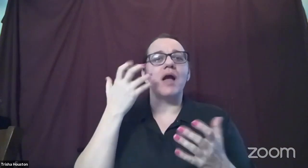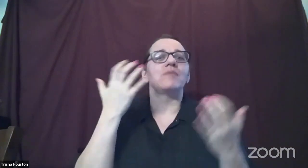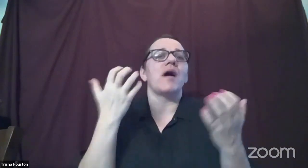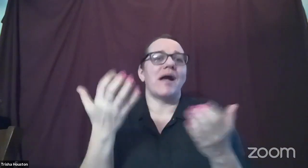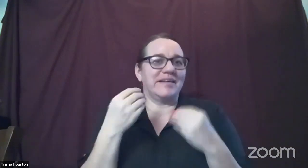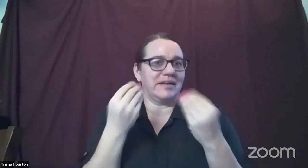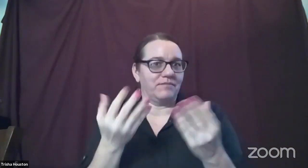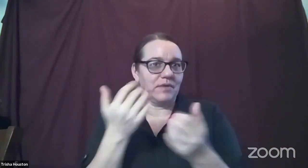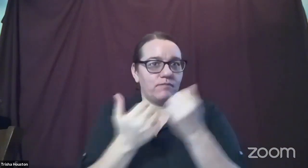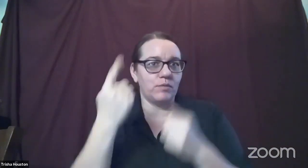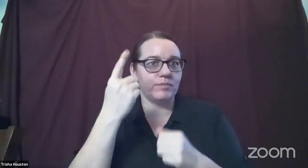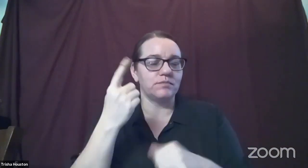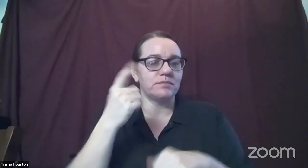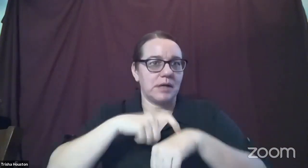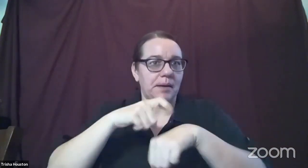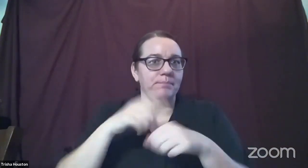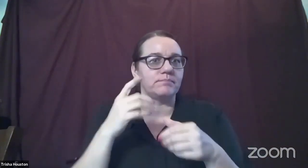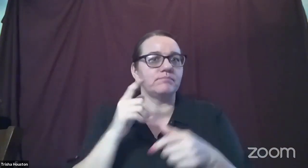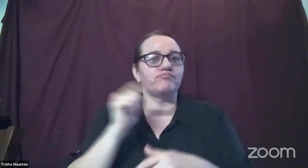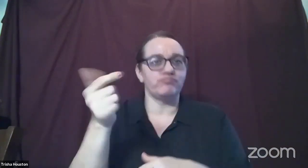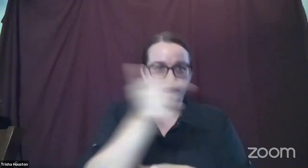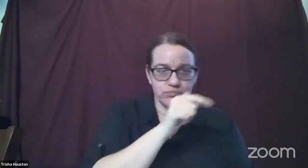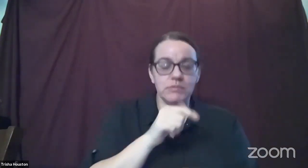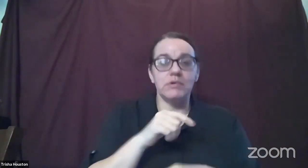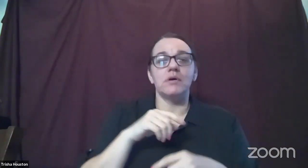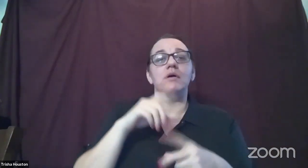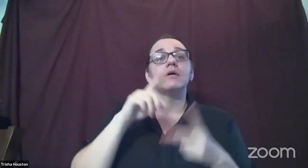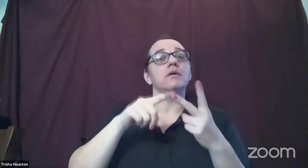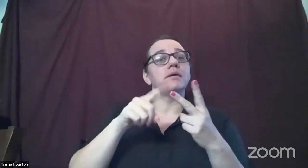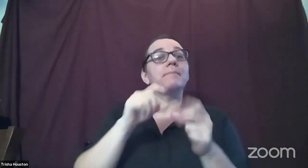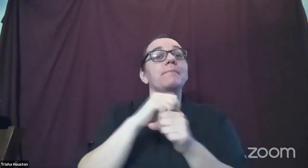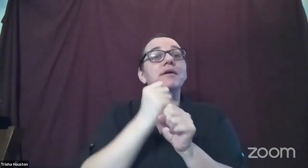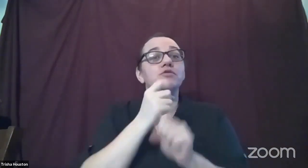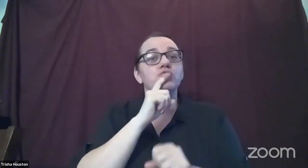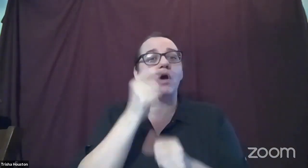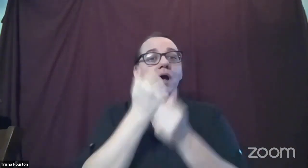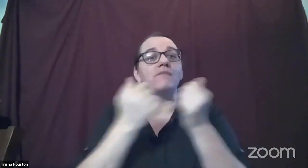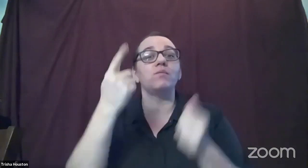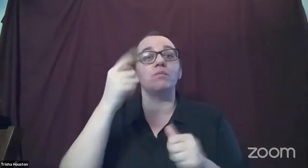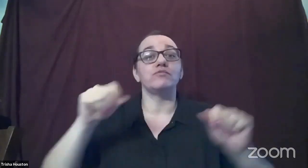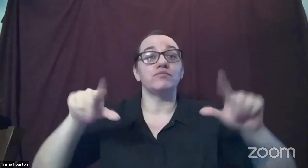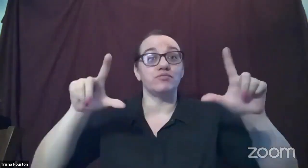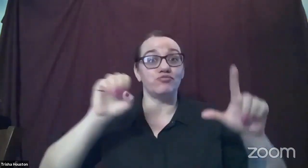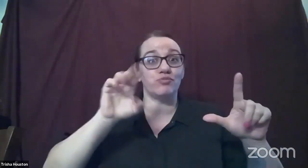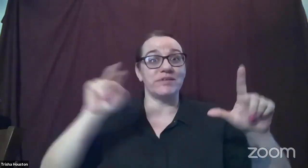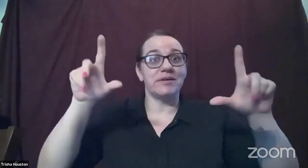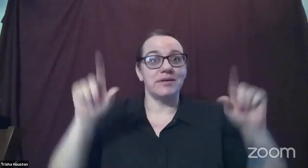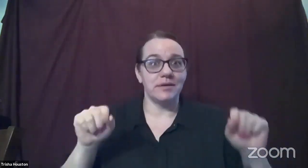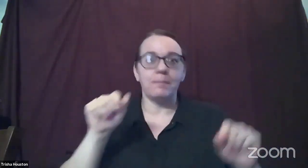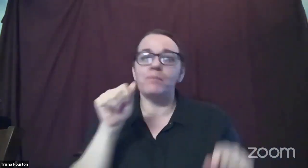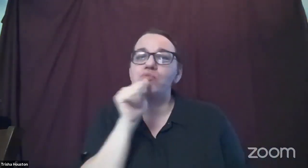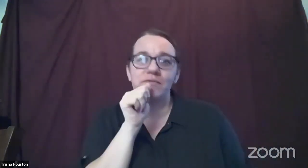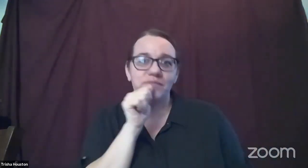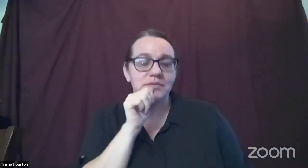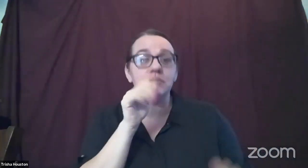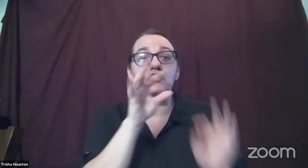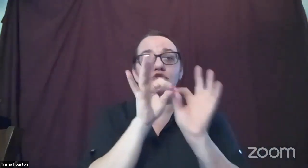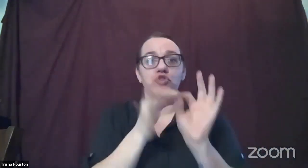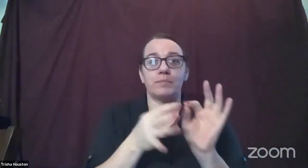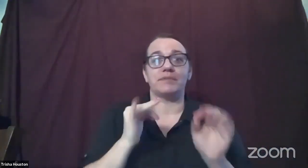Each comment is limited to 2 minutes. I would like to give everyone an opportunity to get their comment in. And then when you are